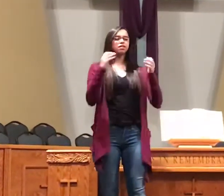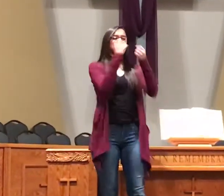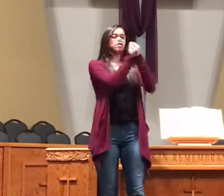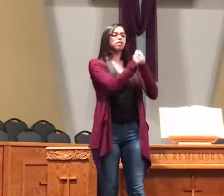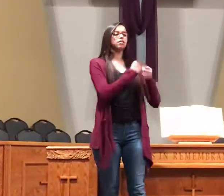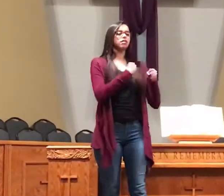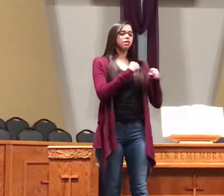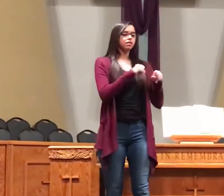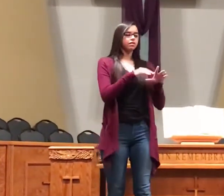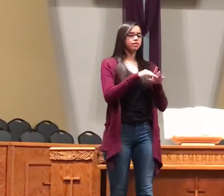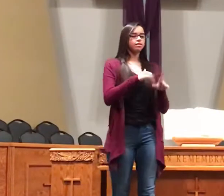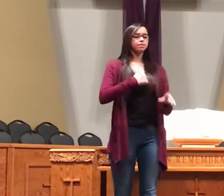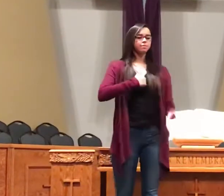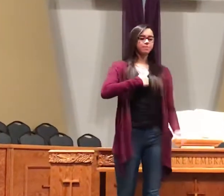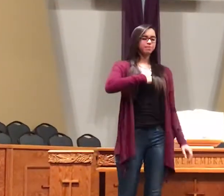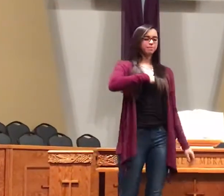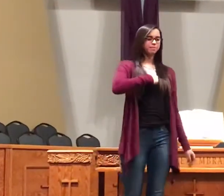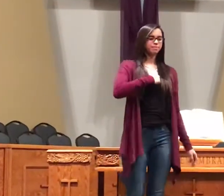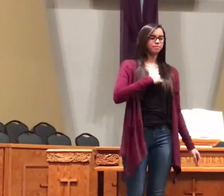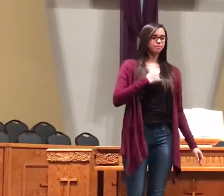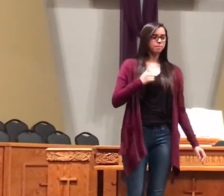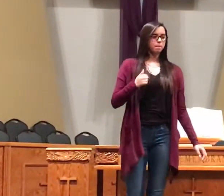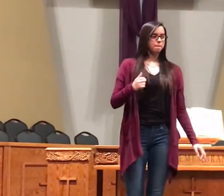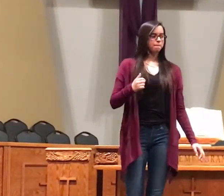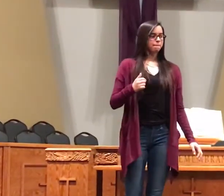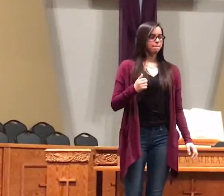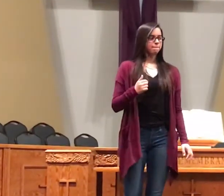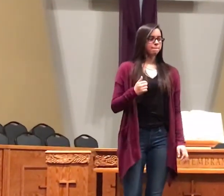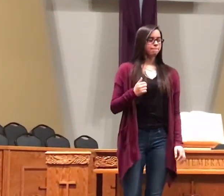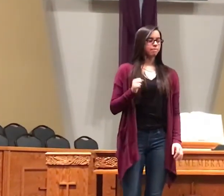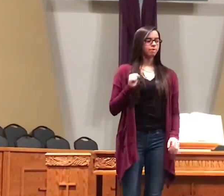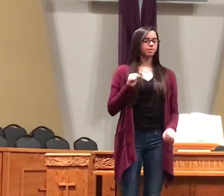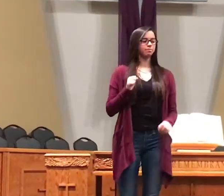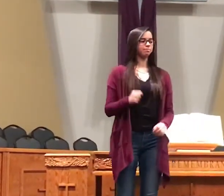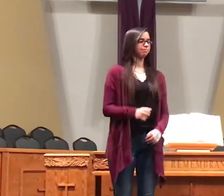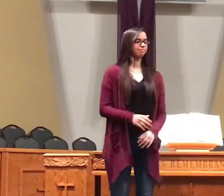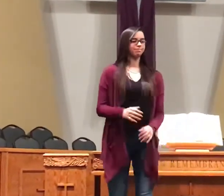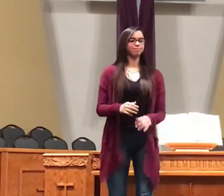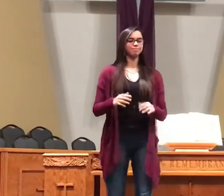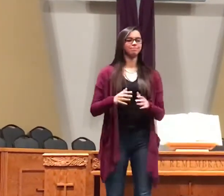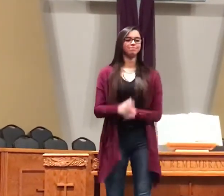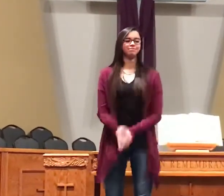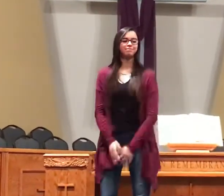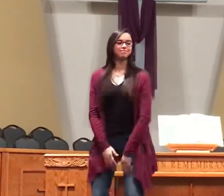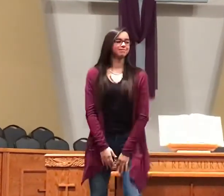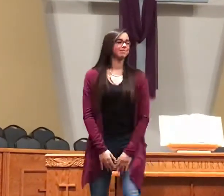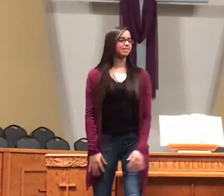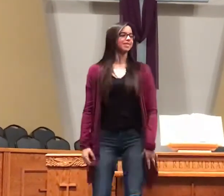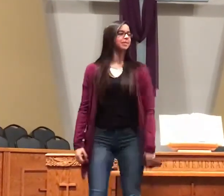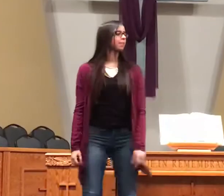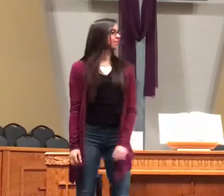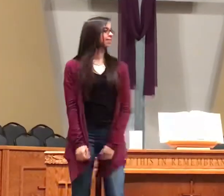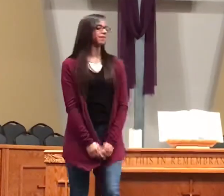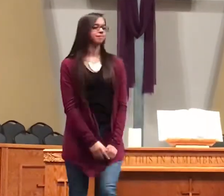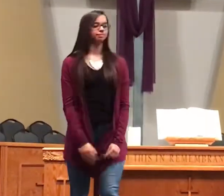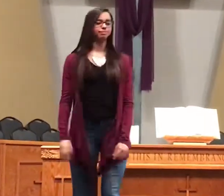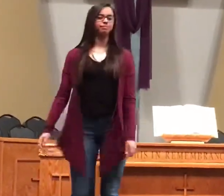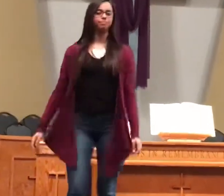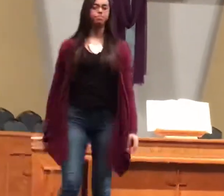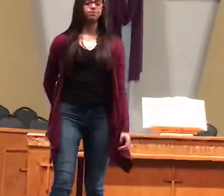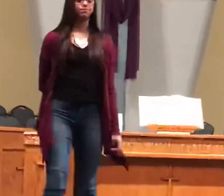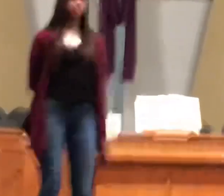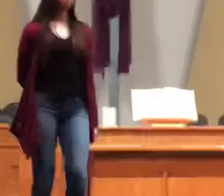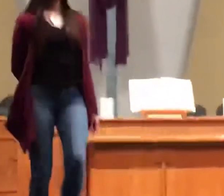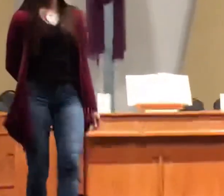got a lot of fight left in me. Yeah, I still got a lot of fight left in me.